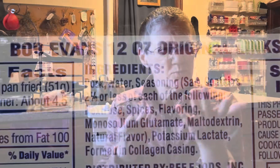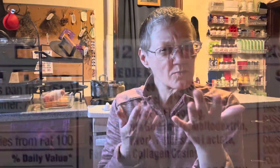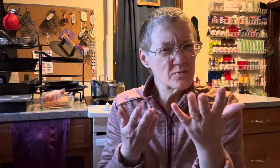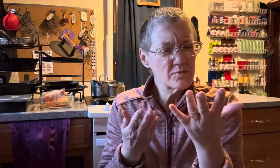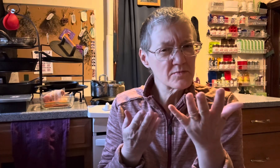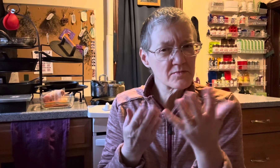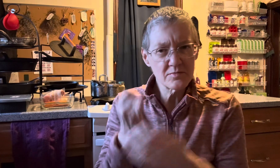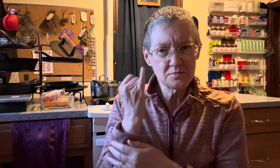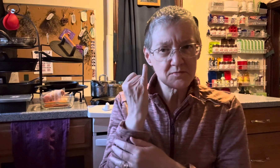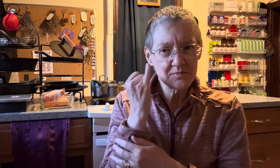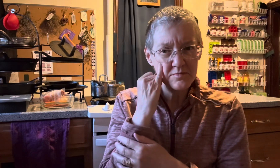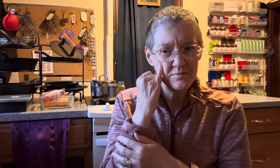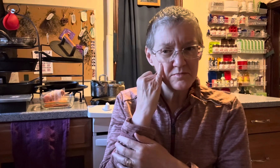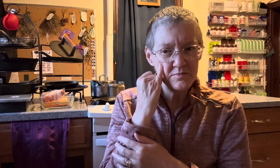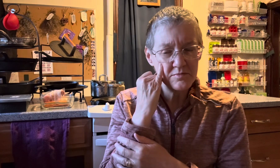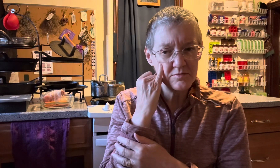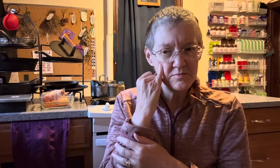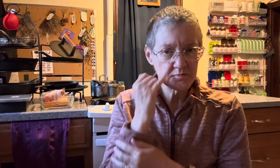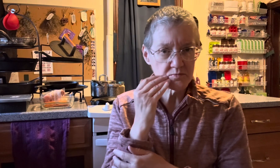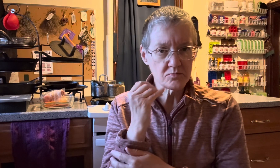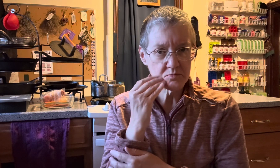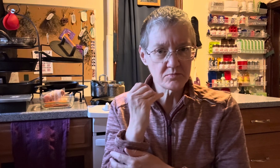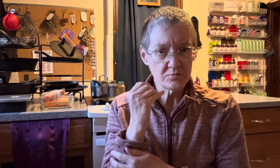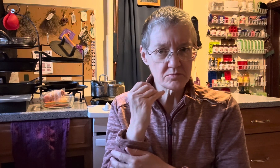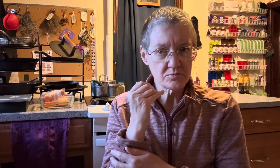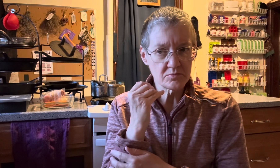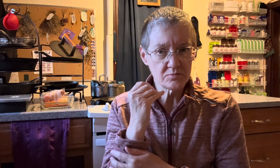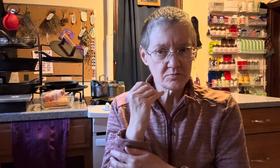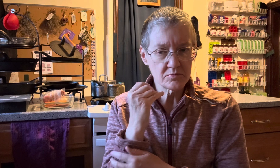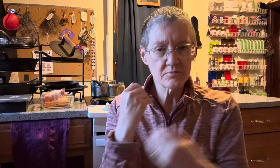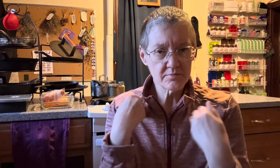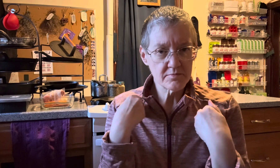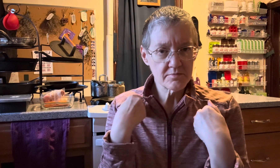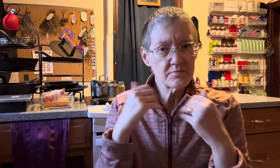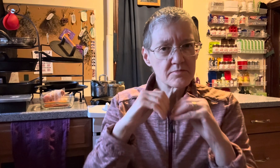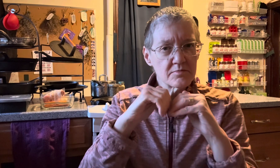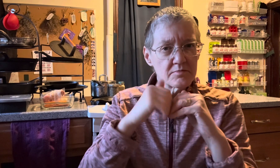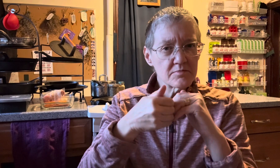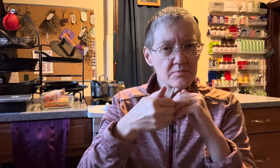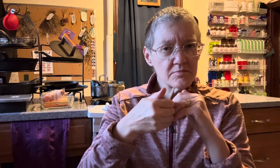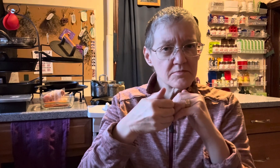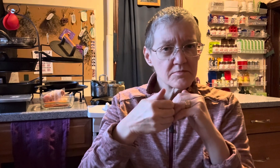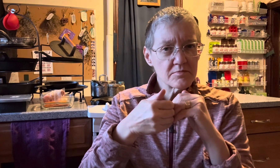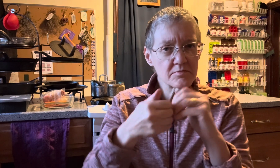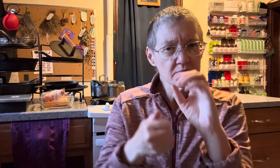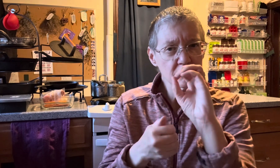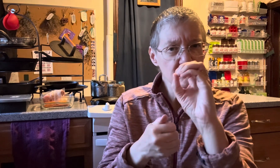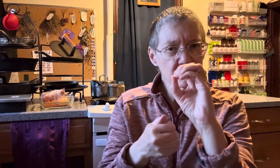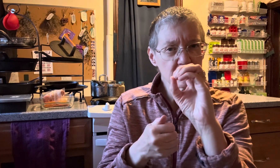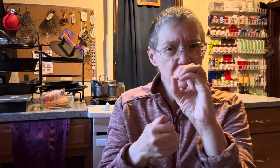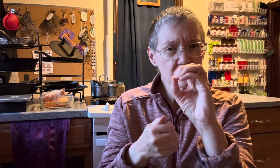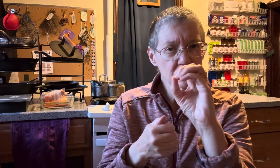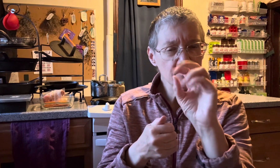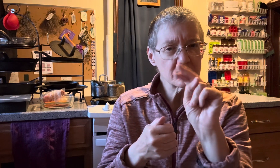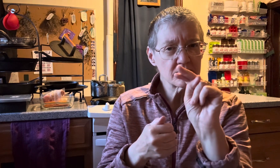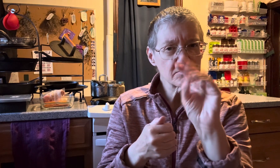Now wait a minute. If there's sugar in that, how can it be 0